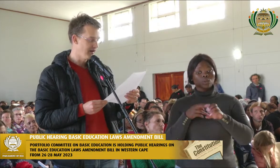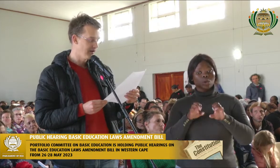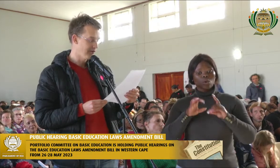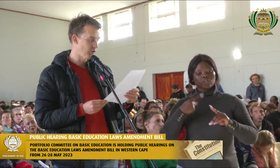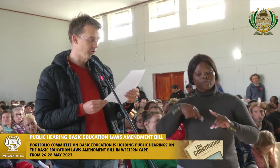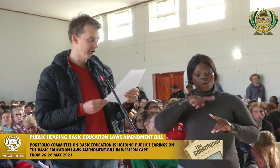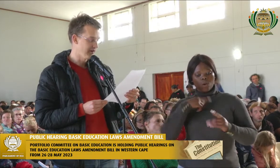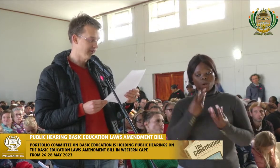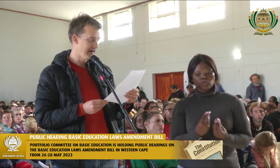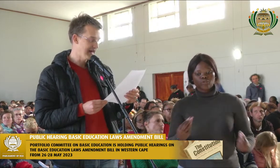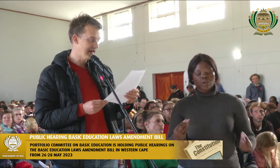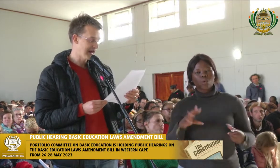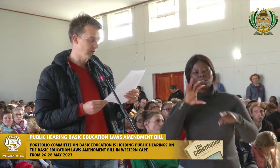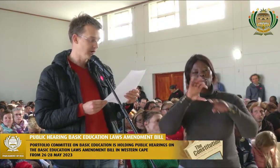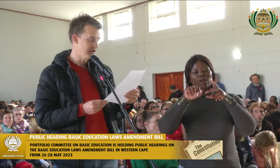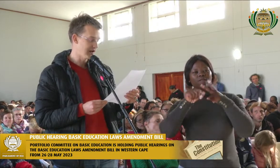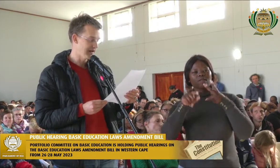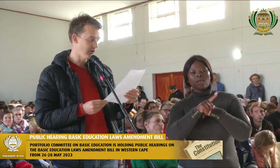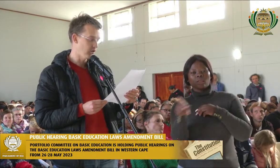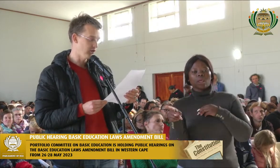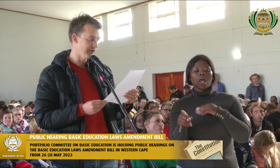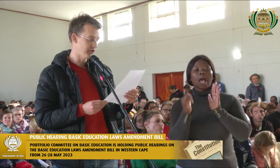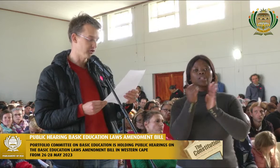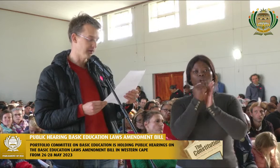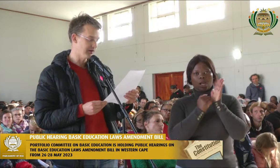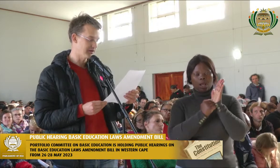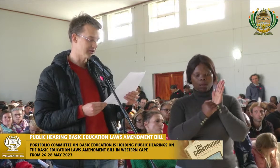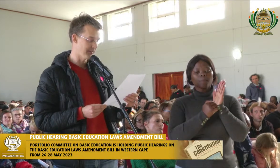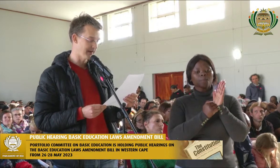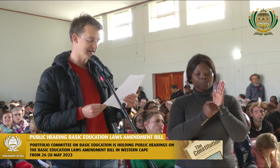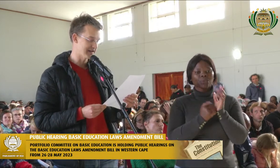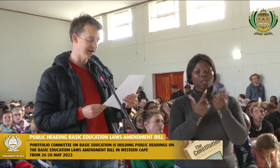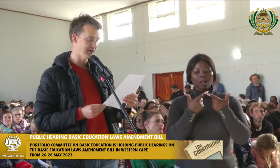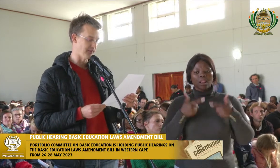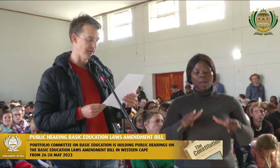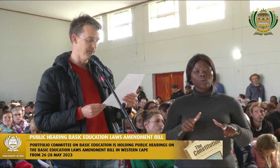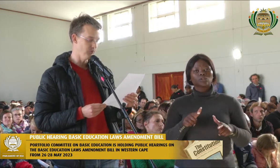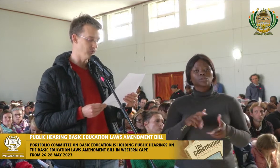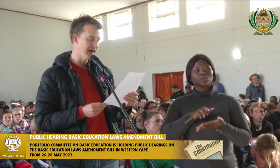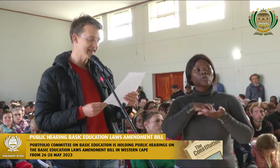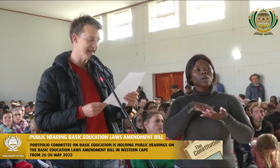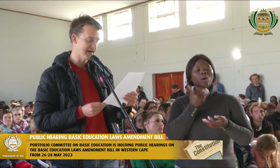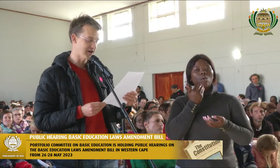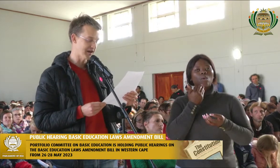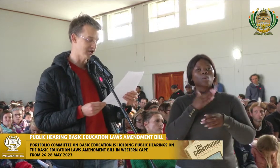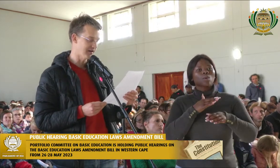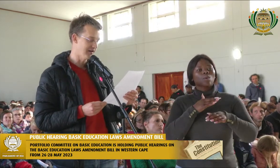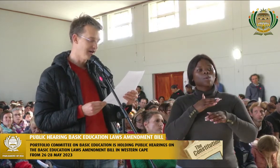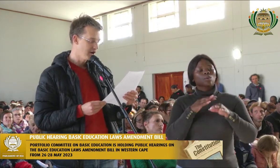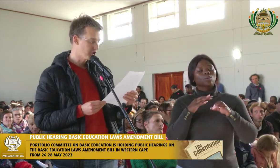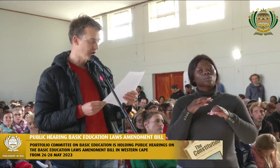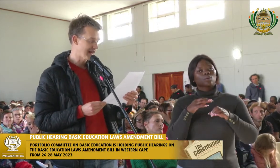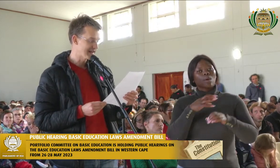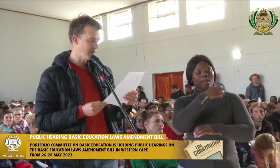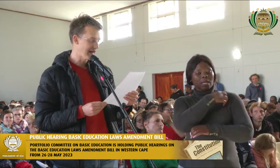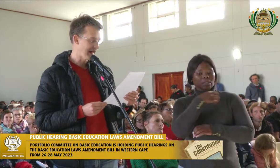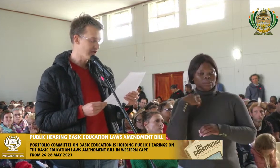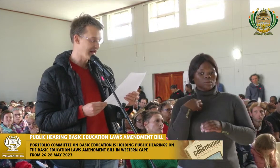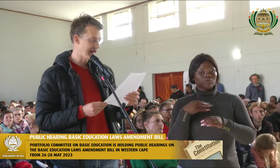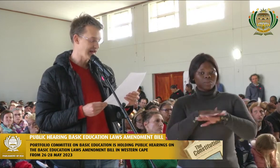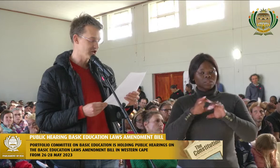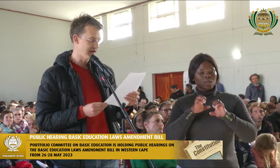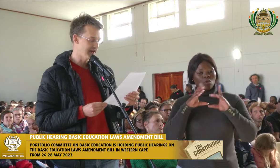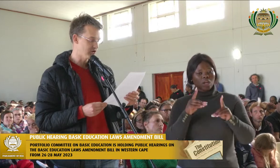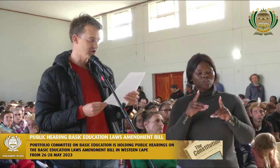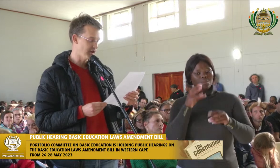agenda. Fourth, vague language leave all vulnerable to the Minister of Basic Education, creating